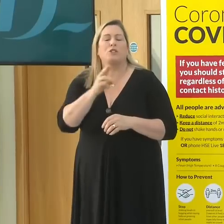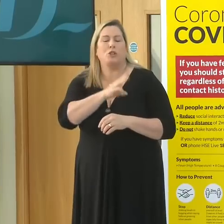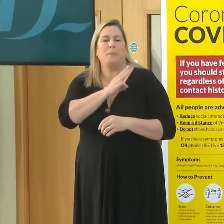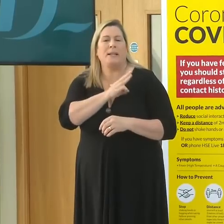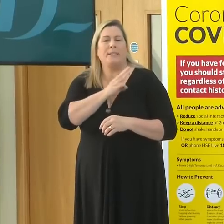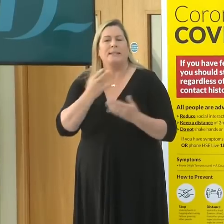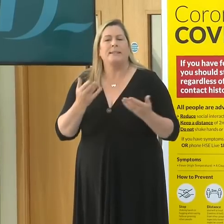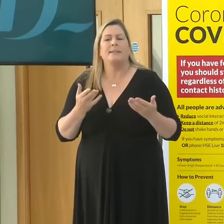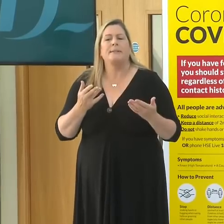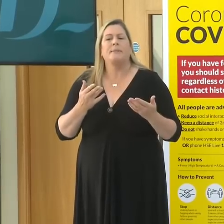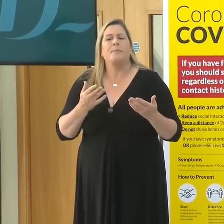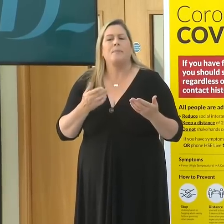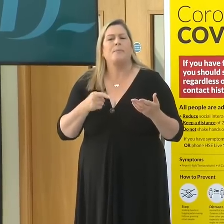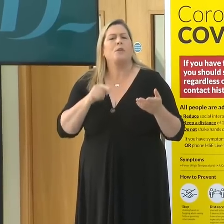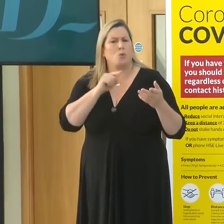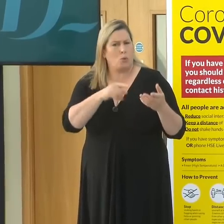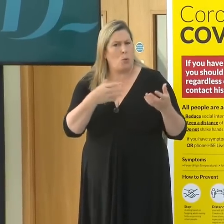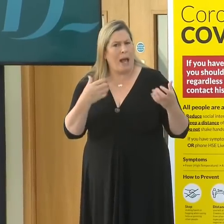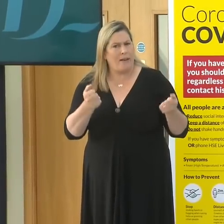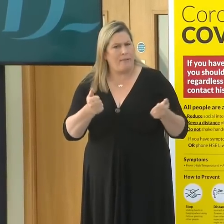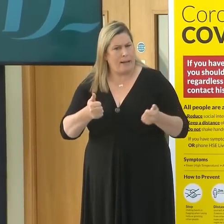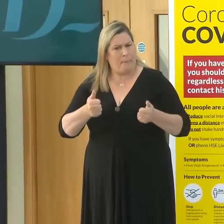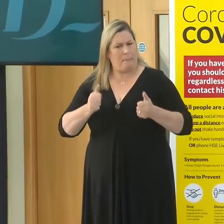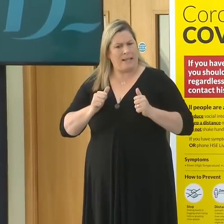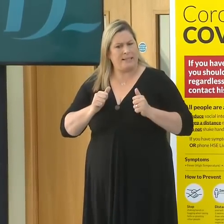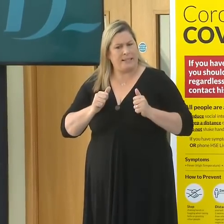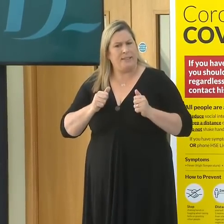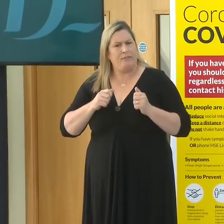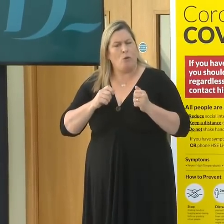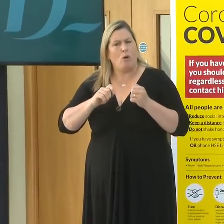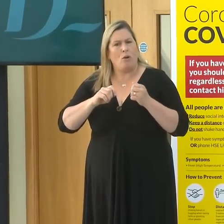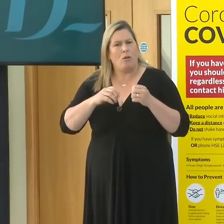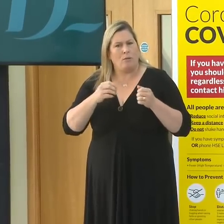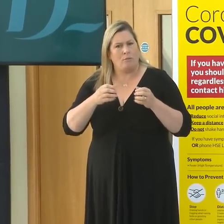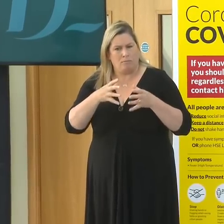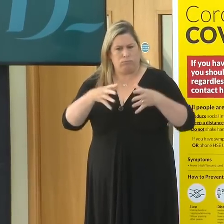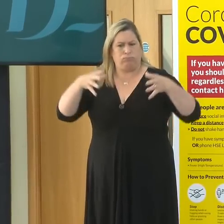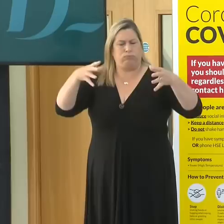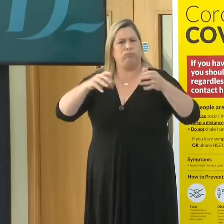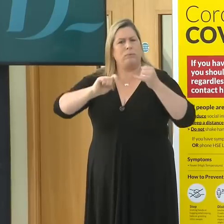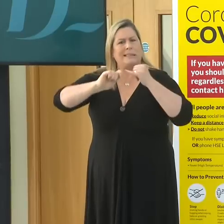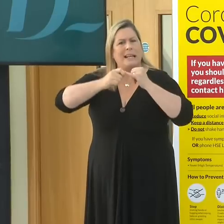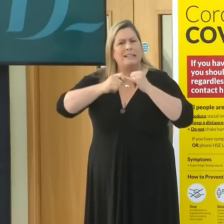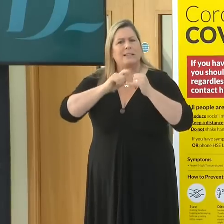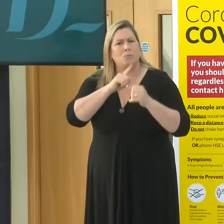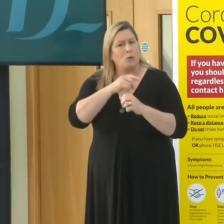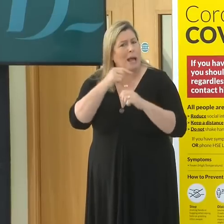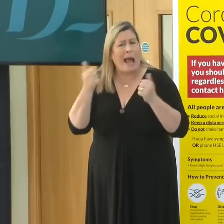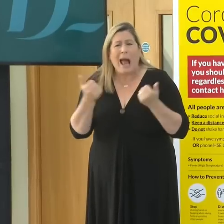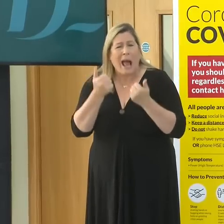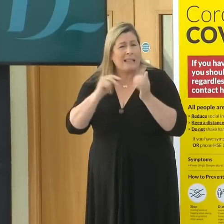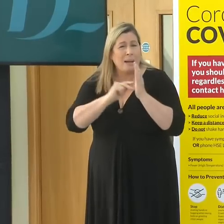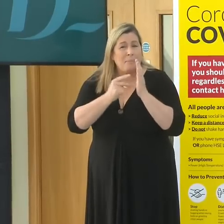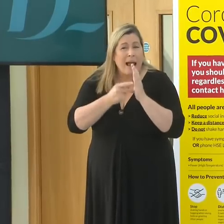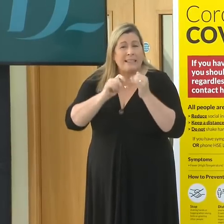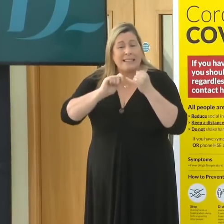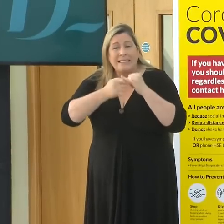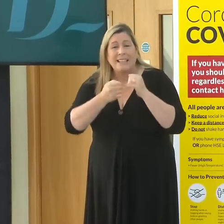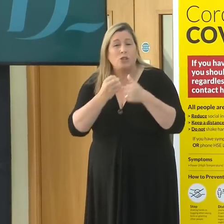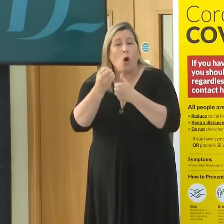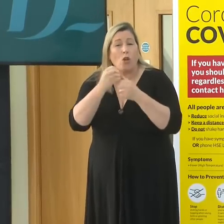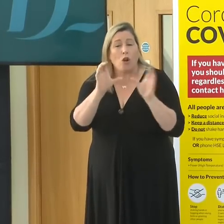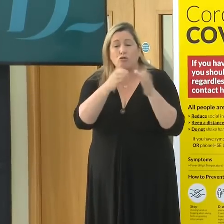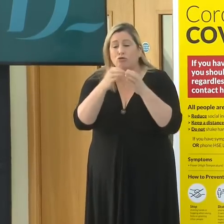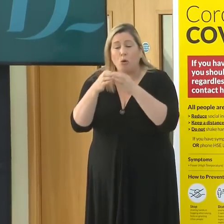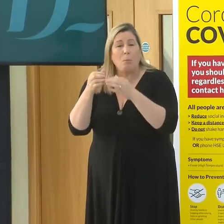In terms of then, you have capacity, obviously, for testing, and you've said that. Is there any plans to test other groups of people? I'm thinking, for